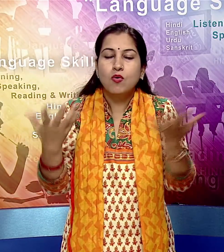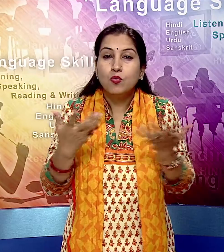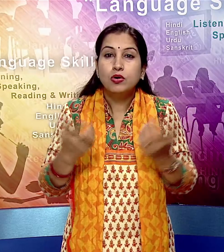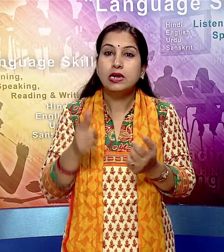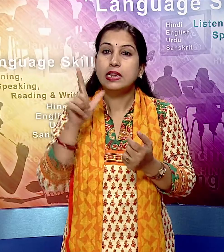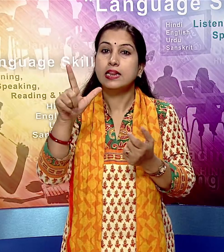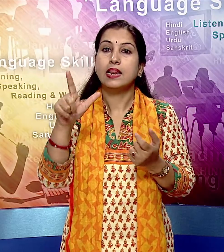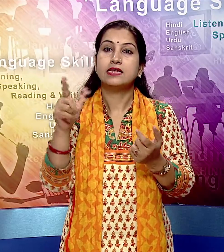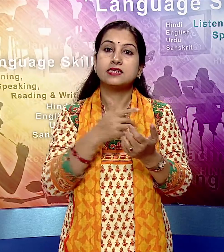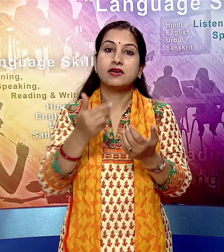lesson 4,